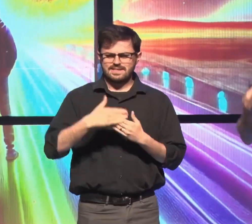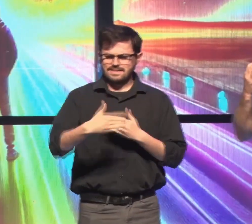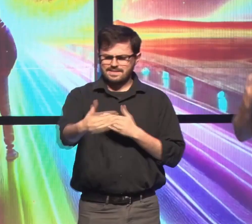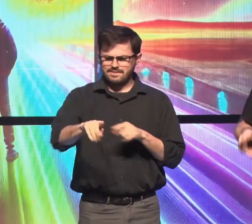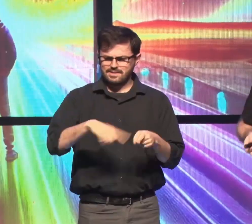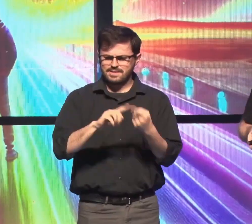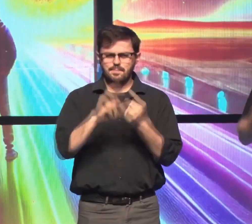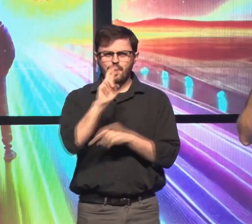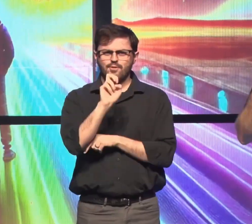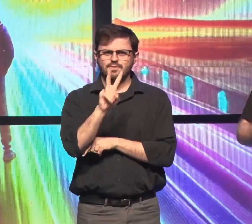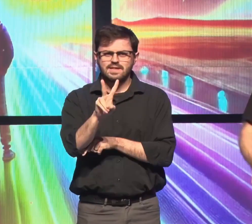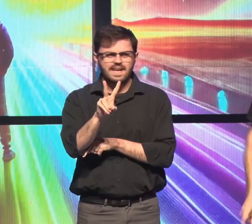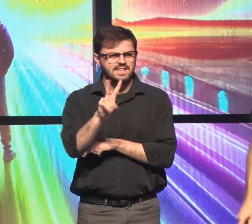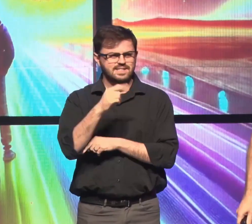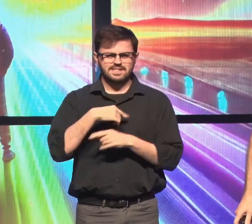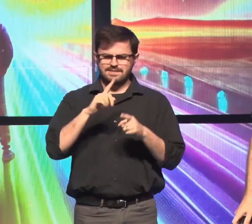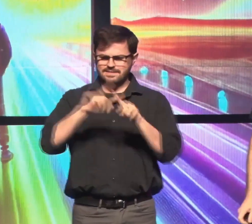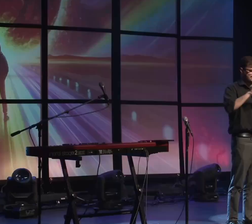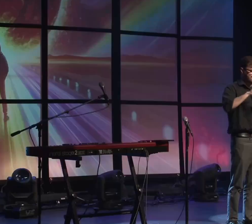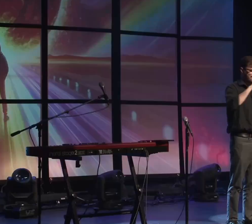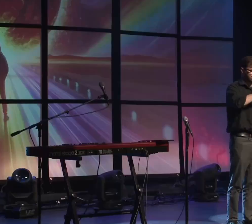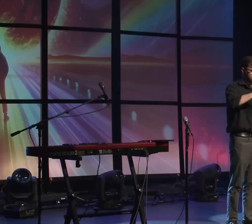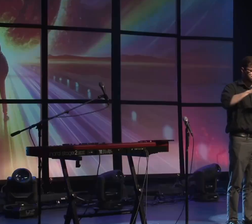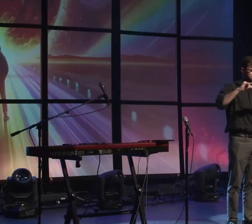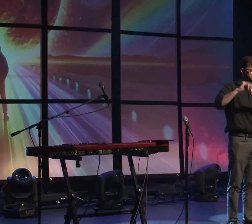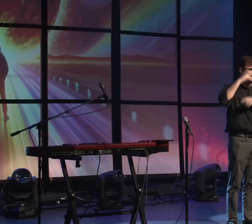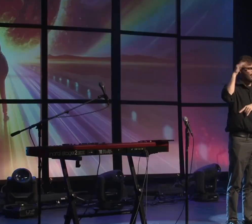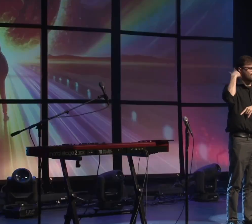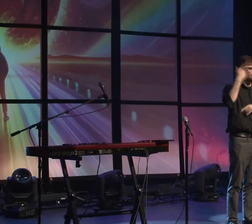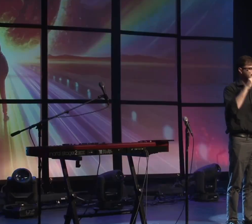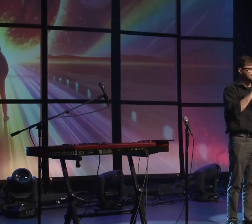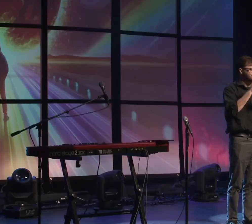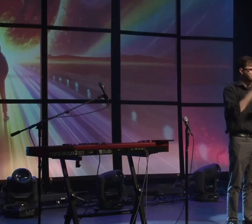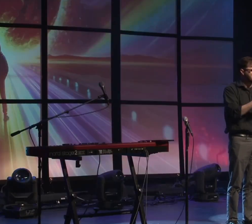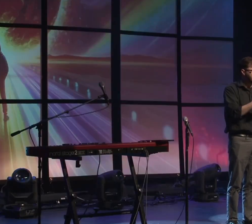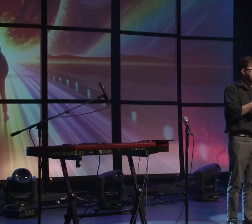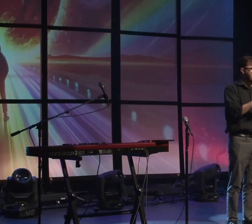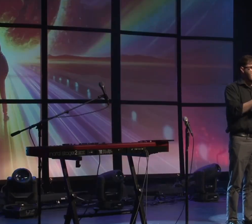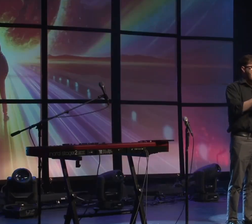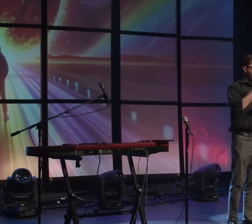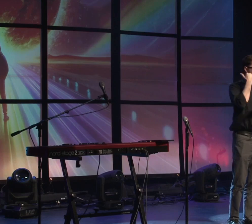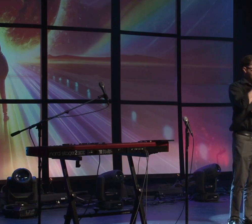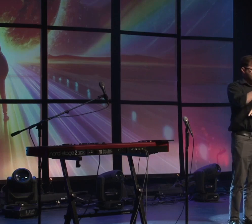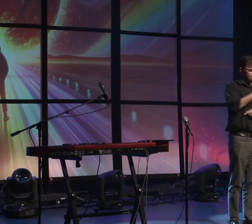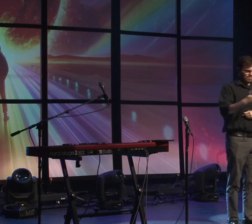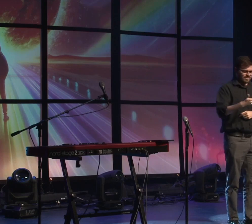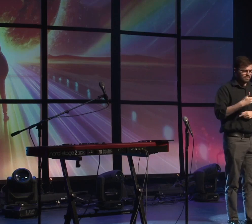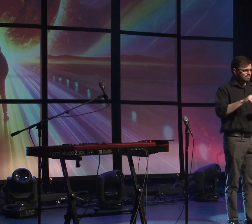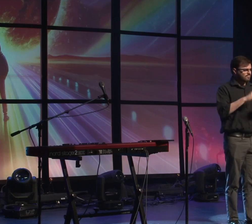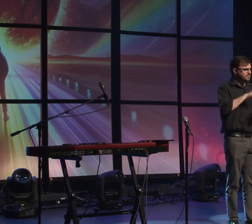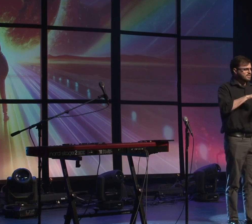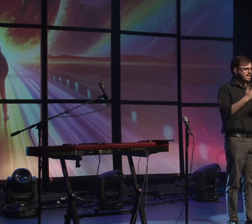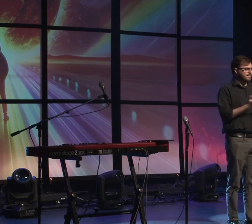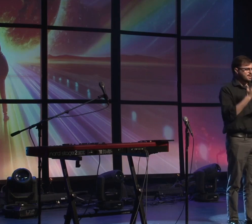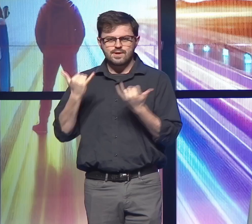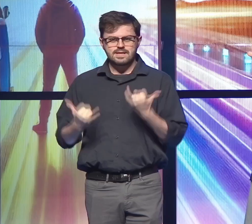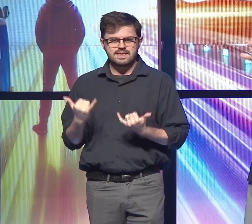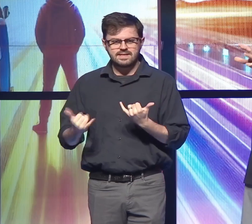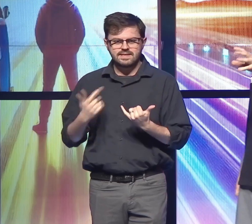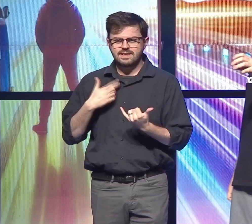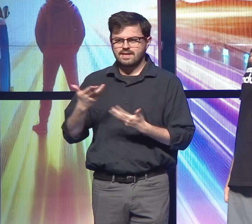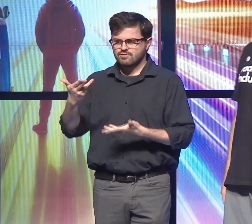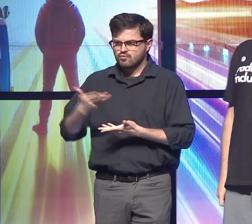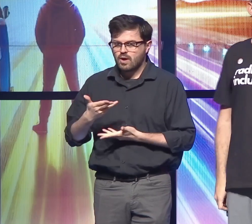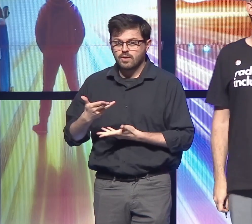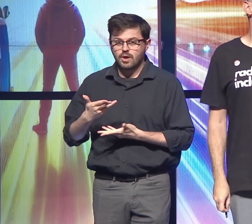the Revelation and these crazy words and things like that. So if you're a guest today, thank you for being here. Inside the program, there's a little note from me, and my cell phone